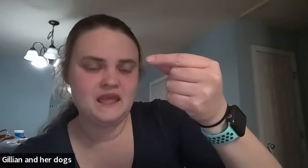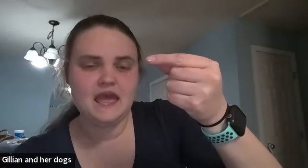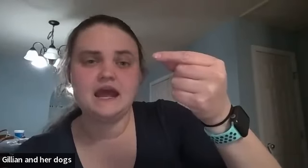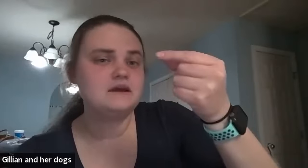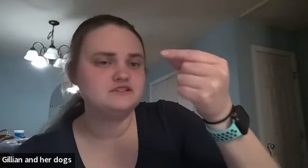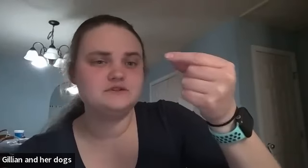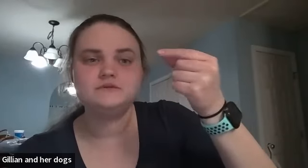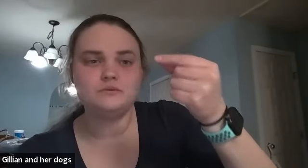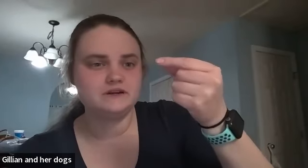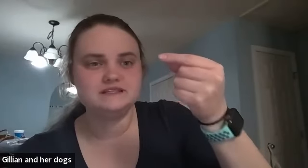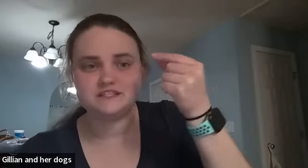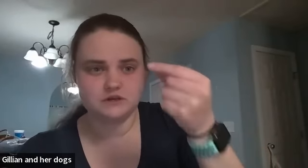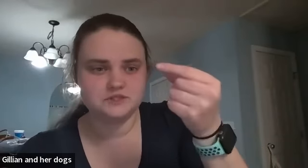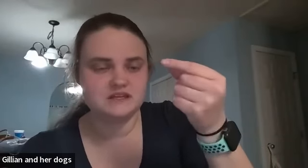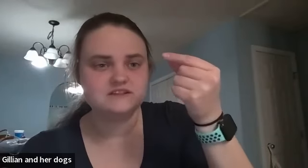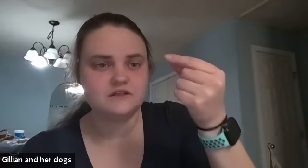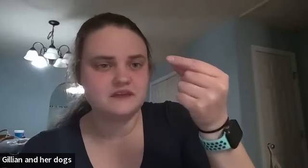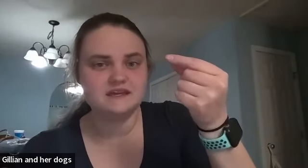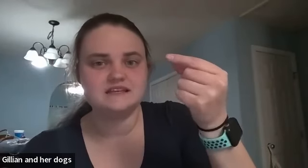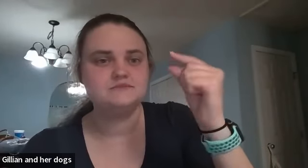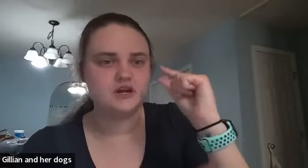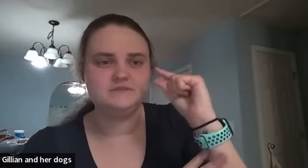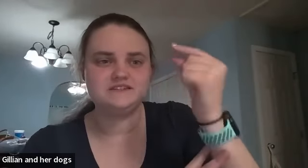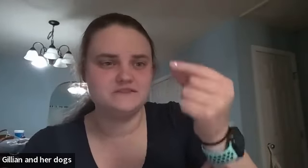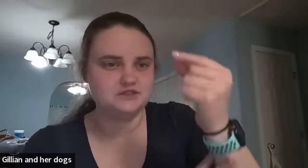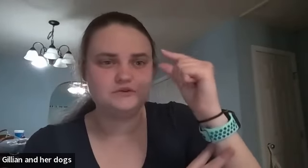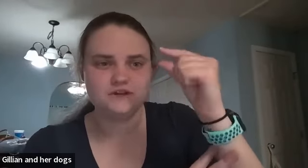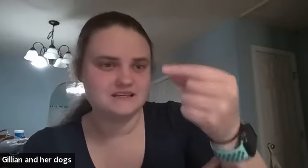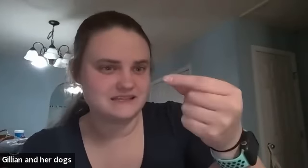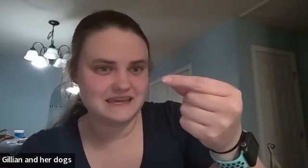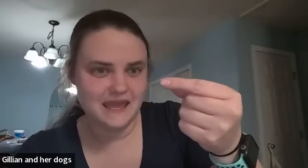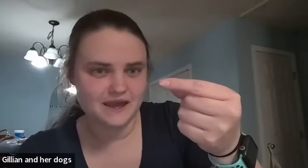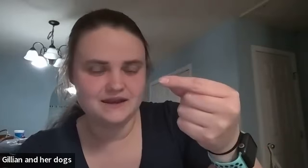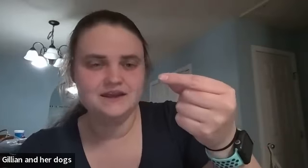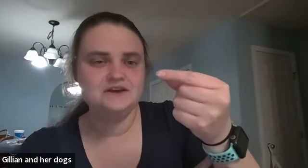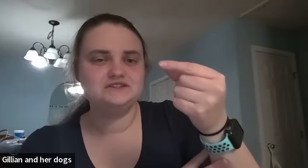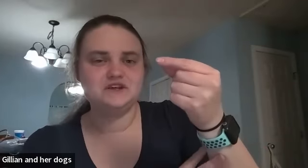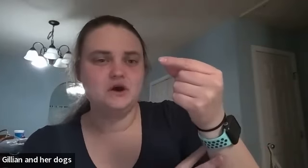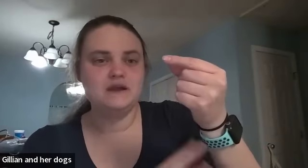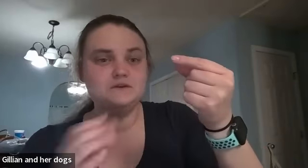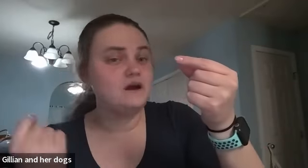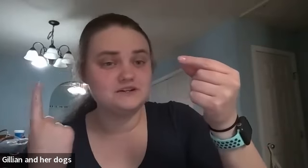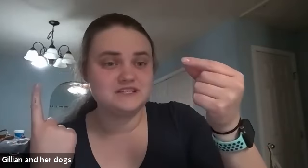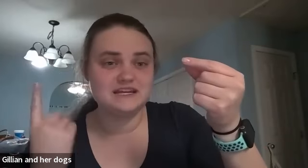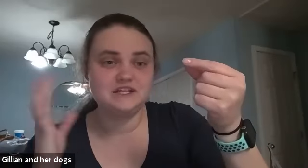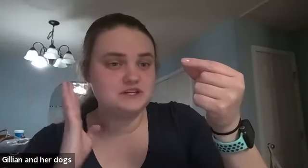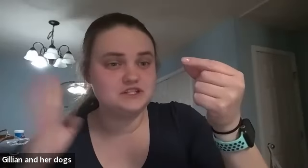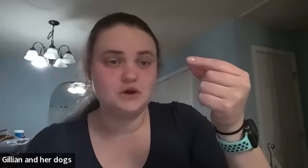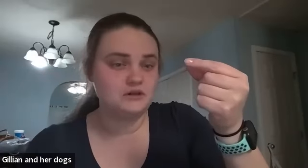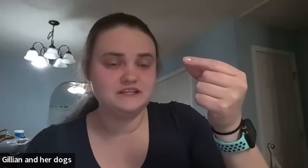And I do the weirdest descriptions on things. I'm trying to be as visual for you guys as I can. So if you understand it, you can just totally tune